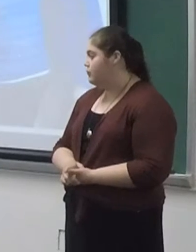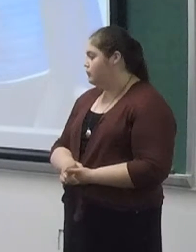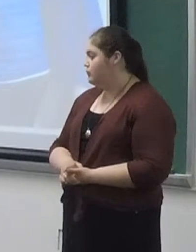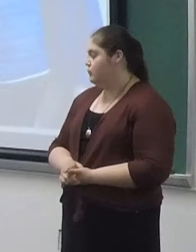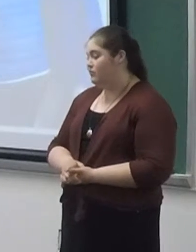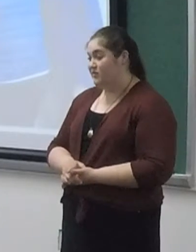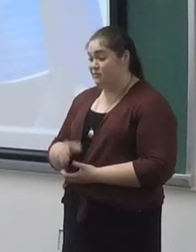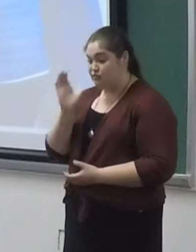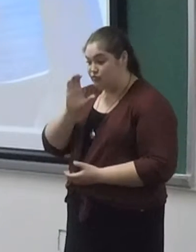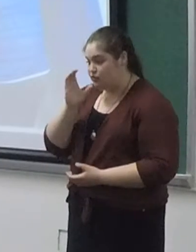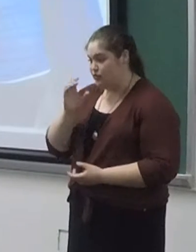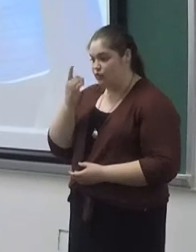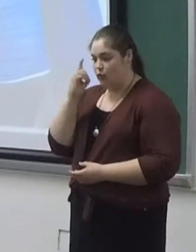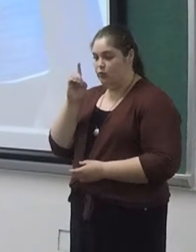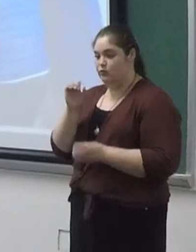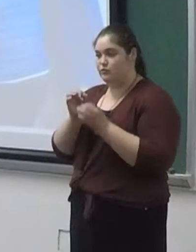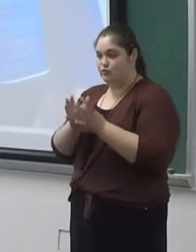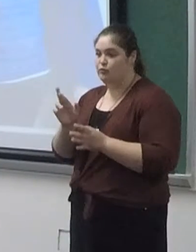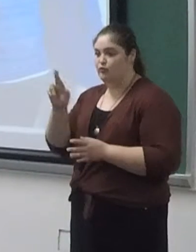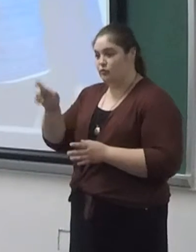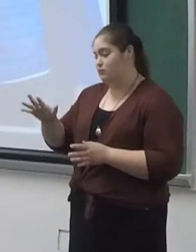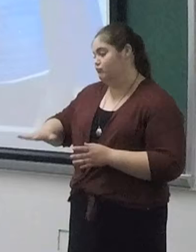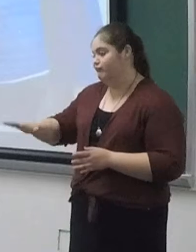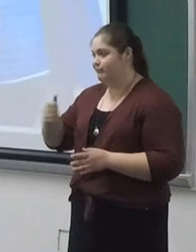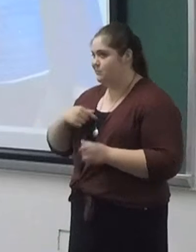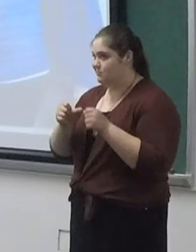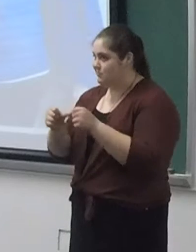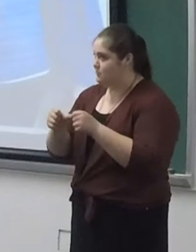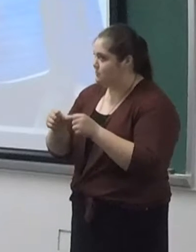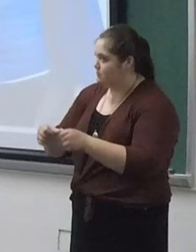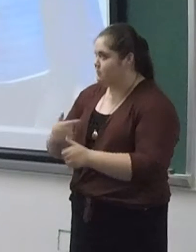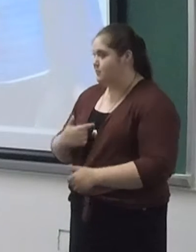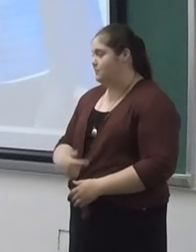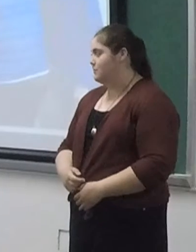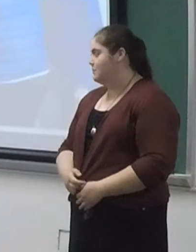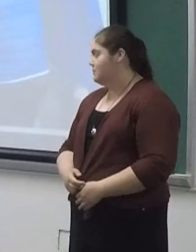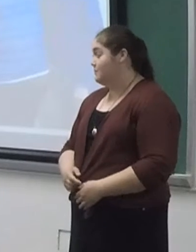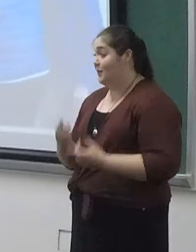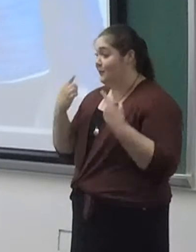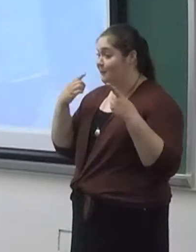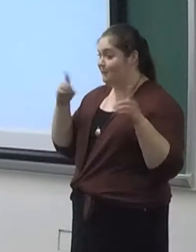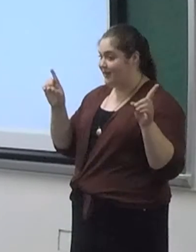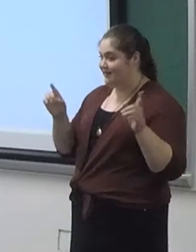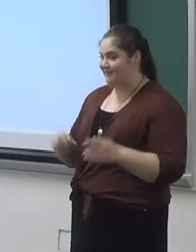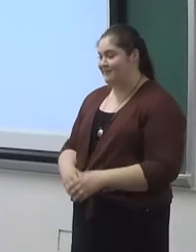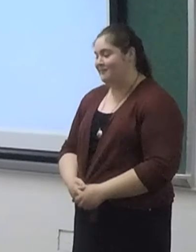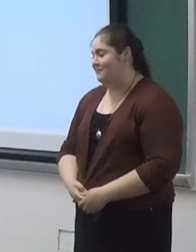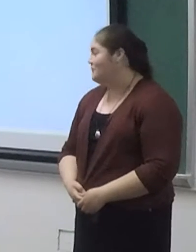in the Rochester area, so I was a little persistent and it ended up working out.